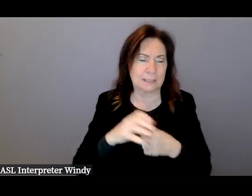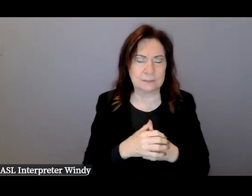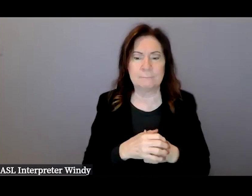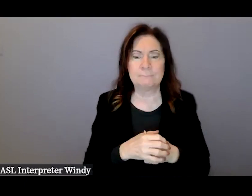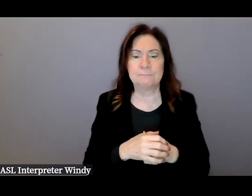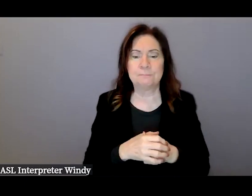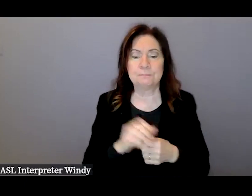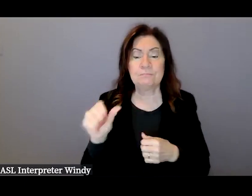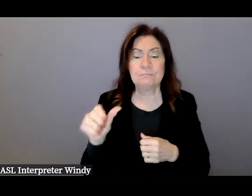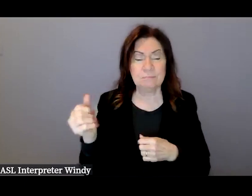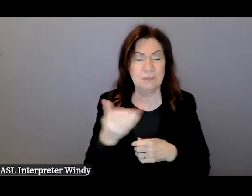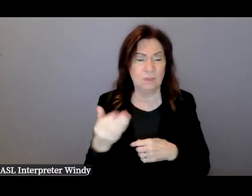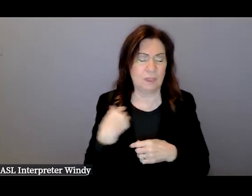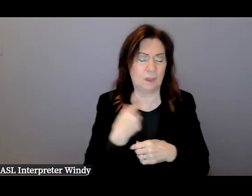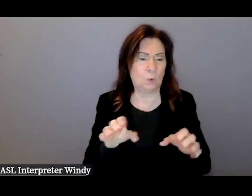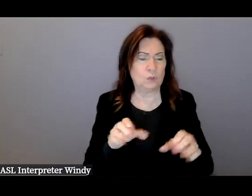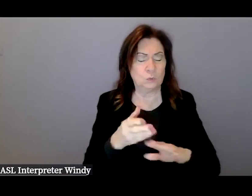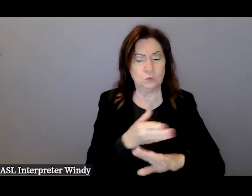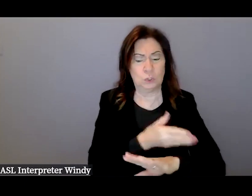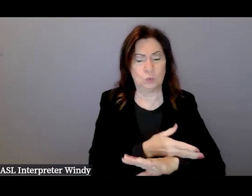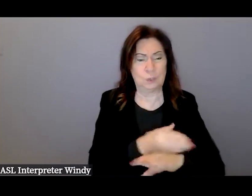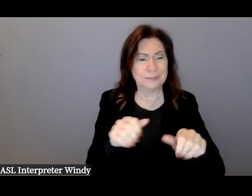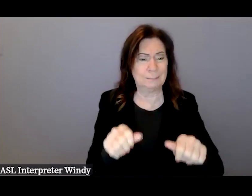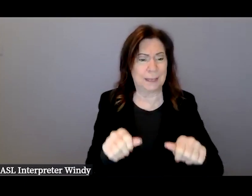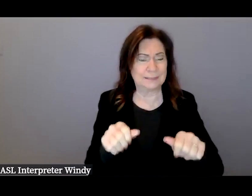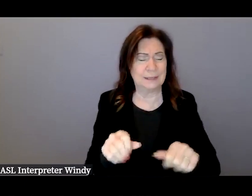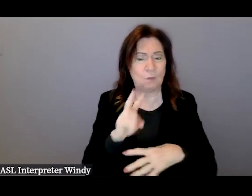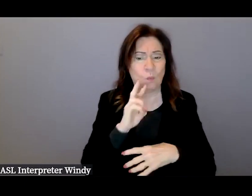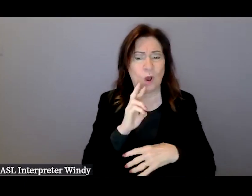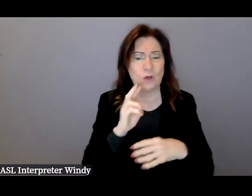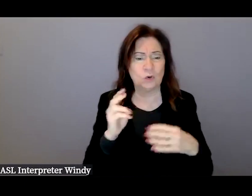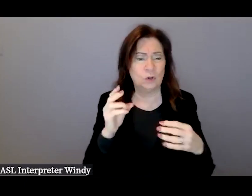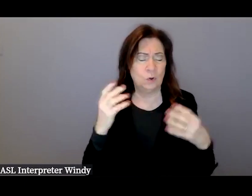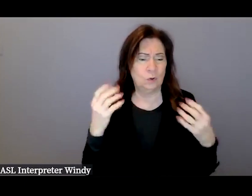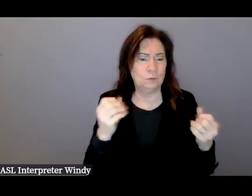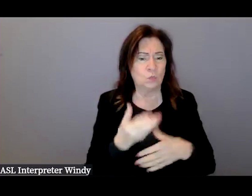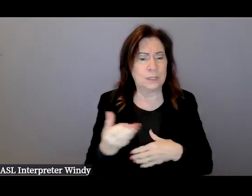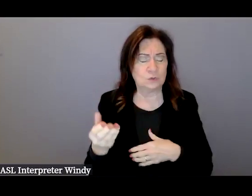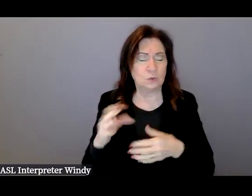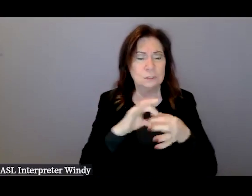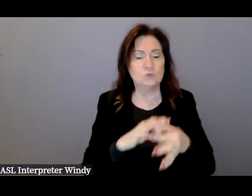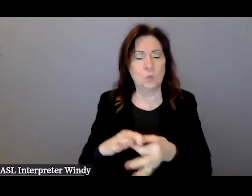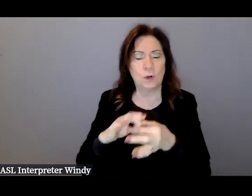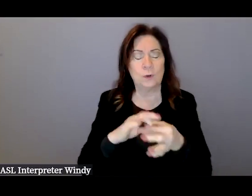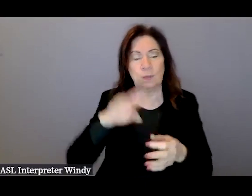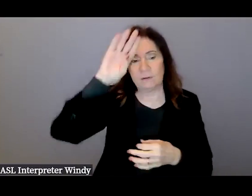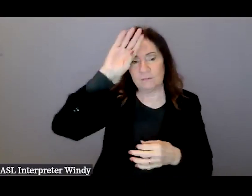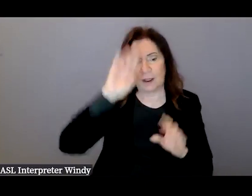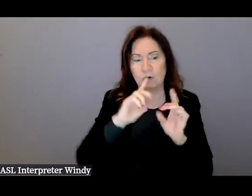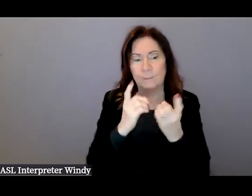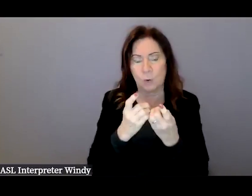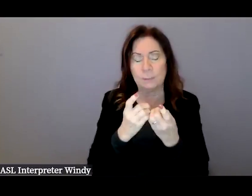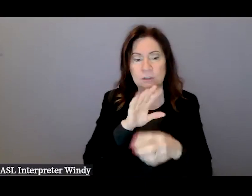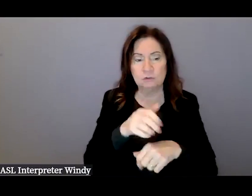Another step we're kind of taking to increase capacity, Water Resources is coordinating with Asheville Fire to set up pickup